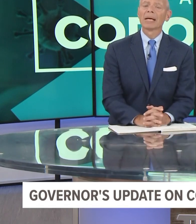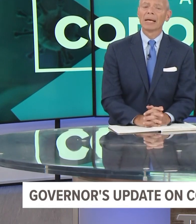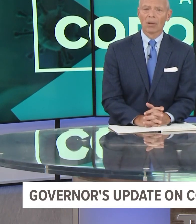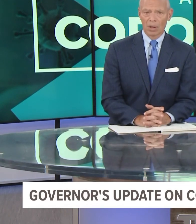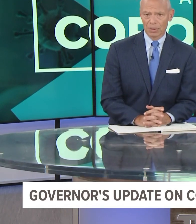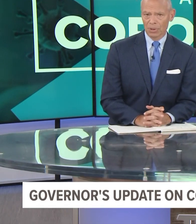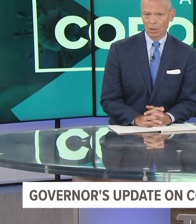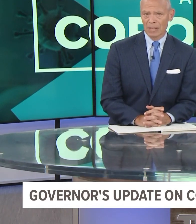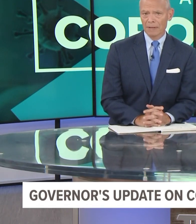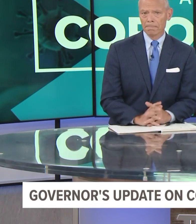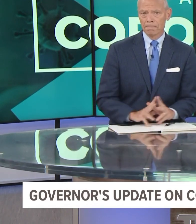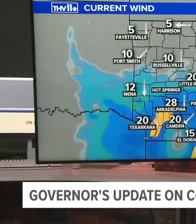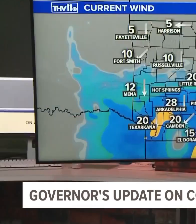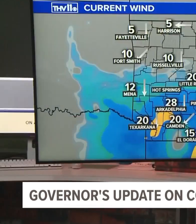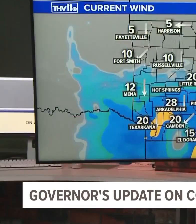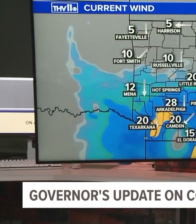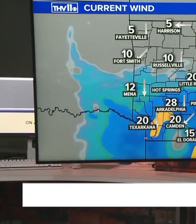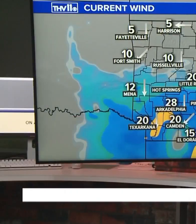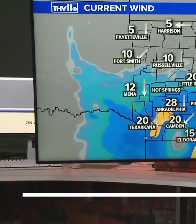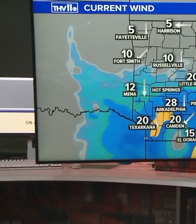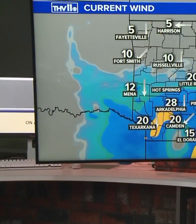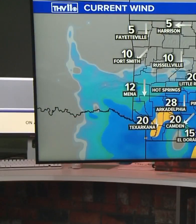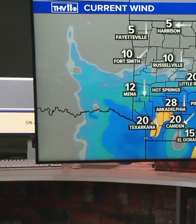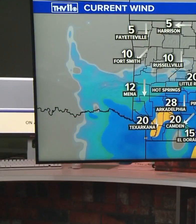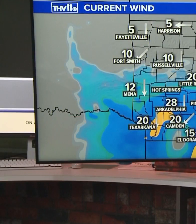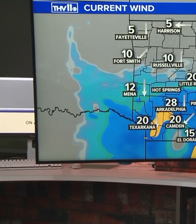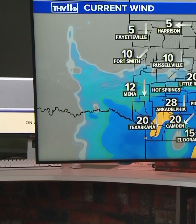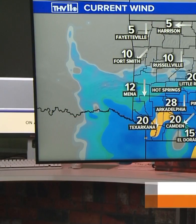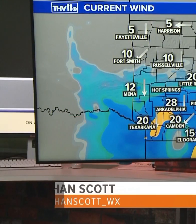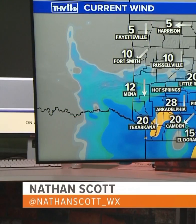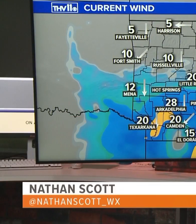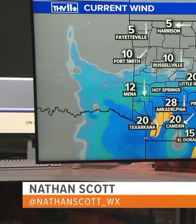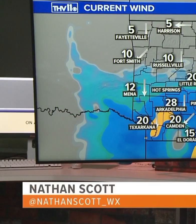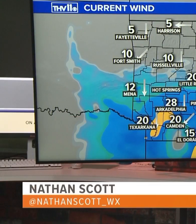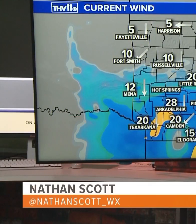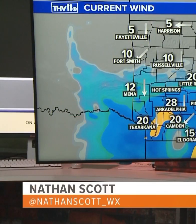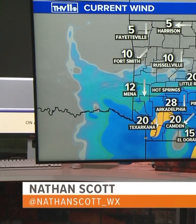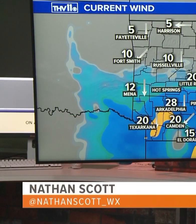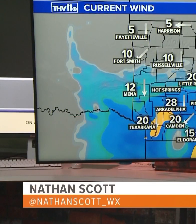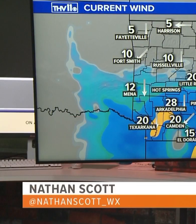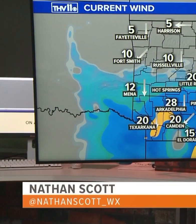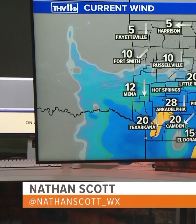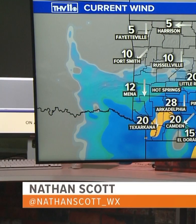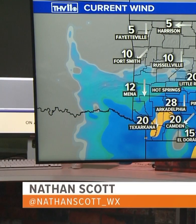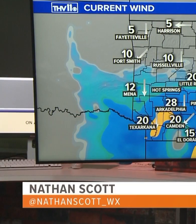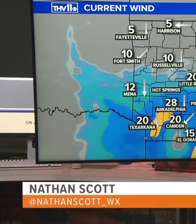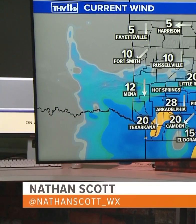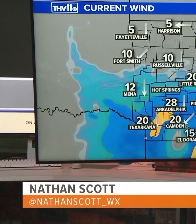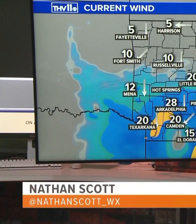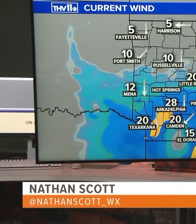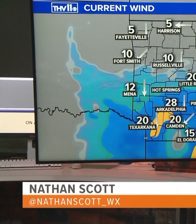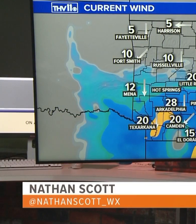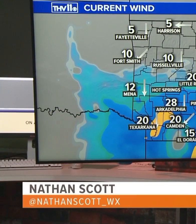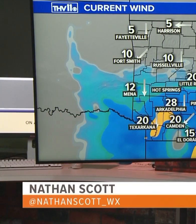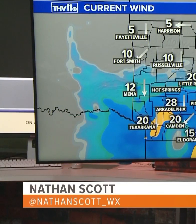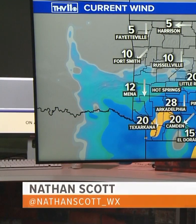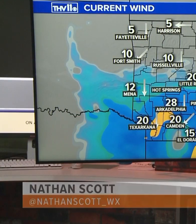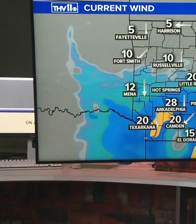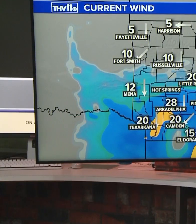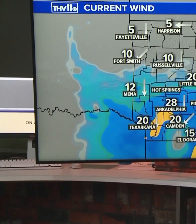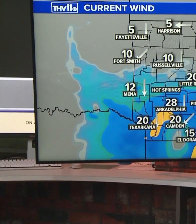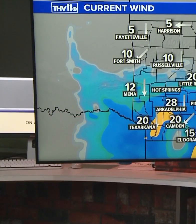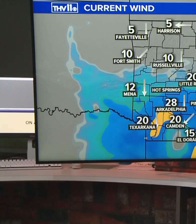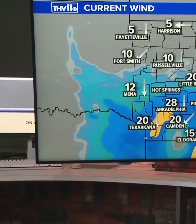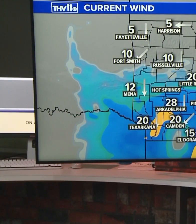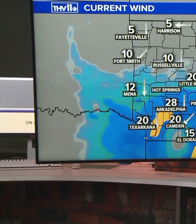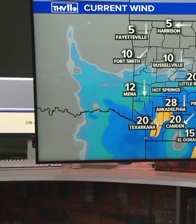in Arkansas. Nathan? Well, Craig, like you said, we are dealing with the tropical storm now, moving through parts of central Arkansas,